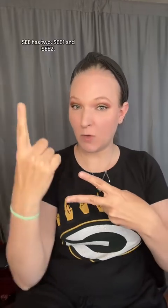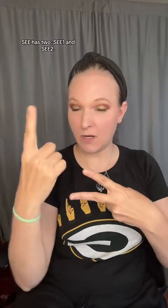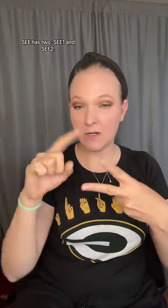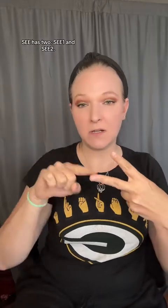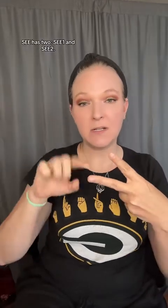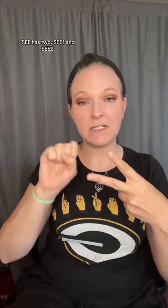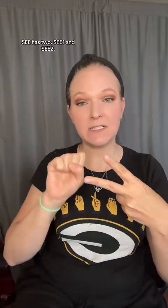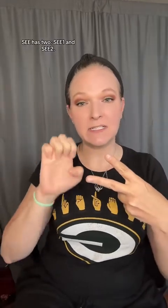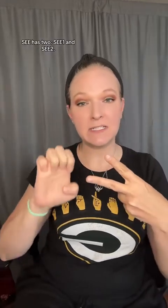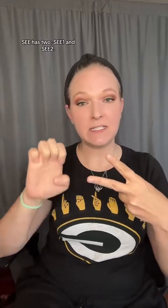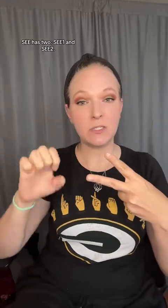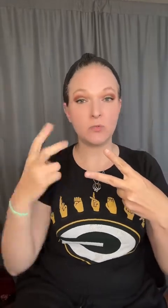and C2.